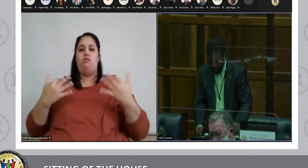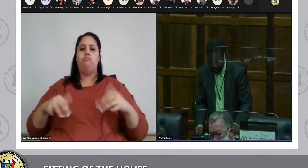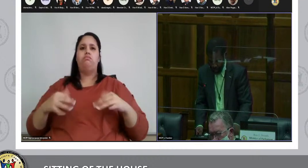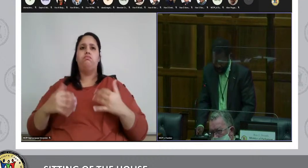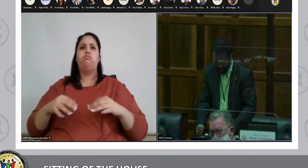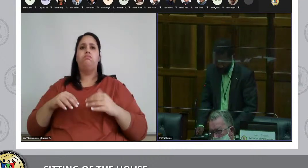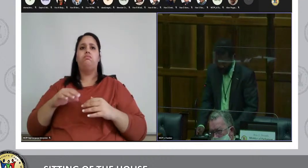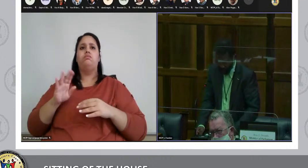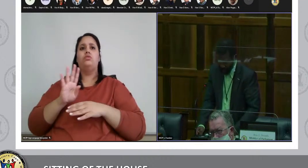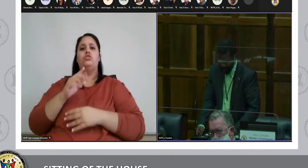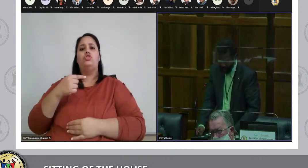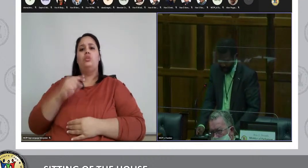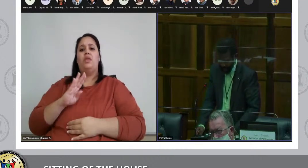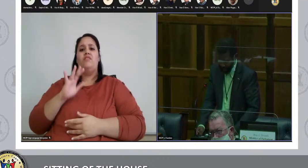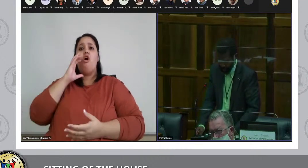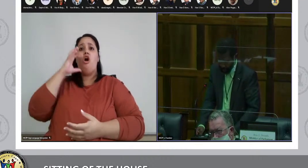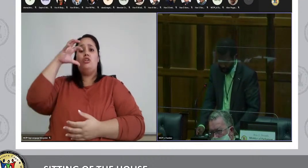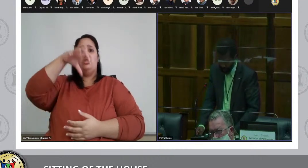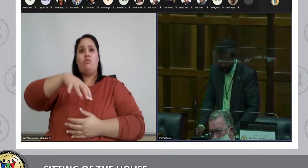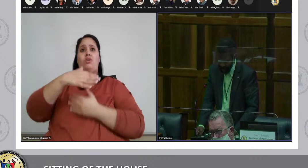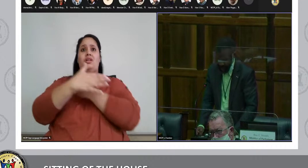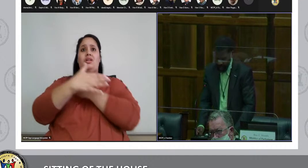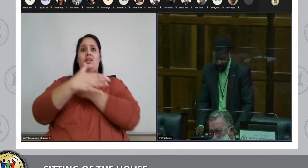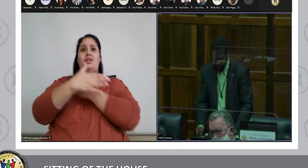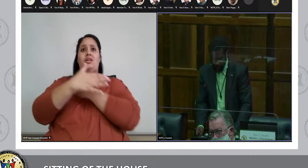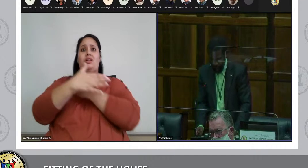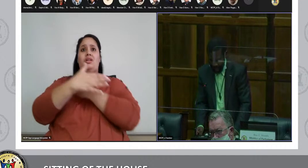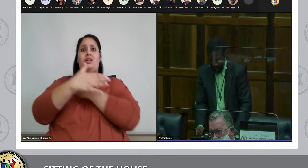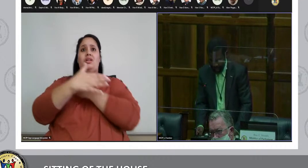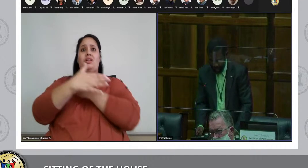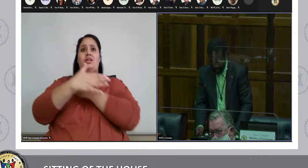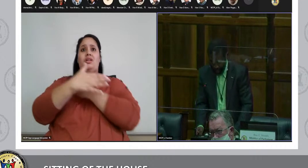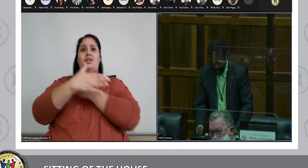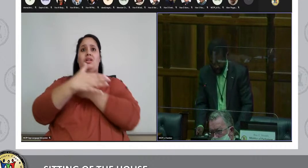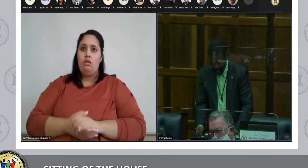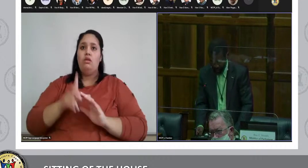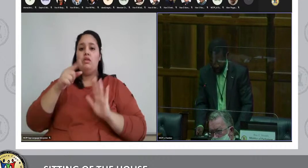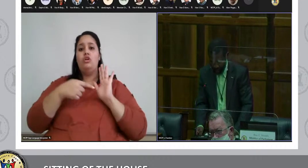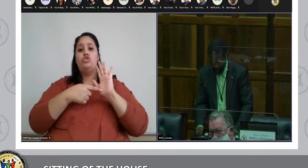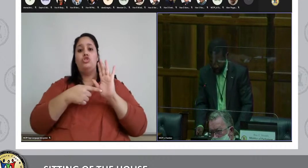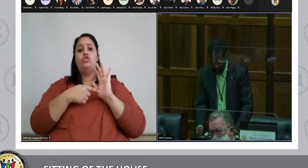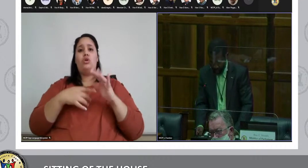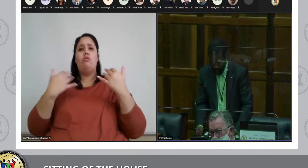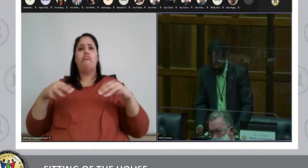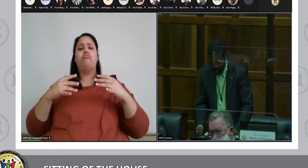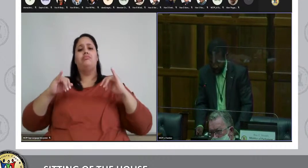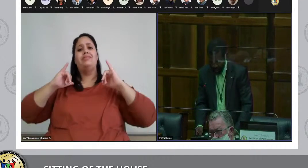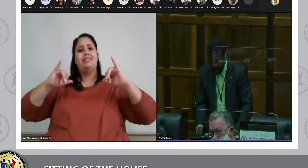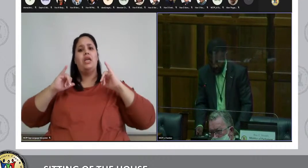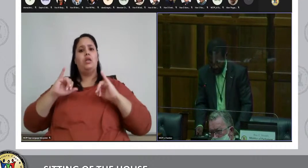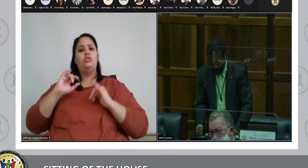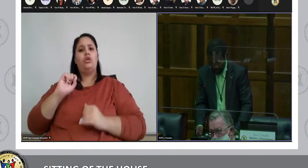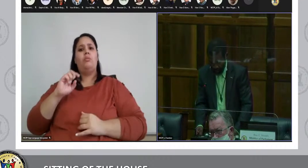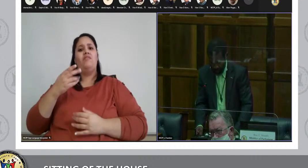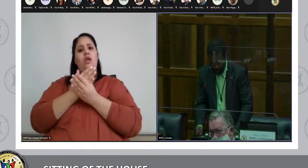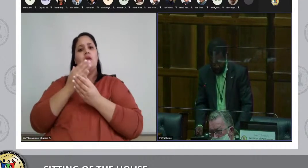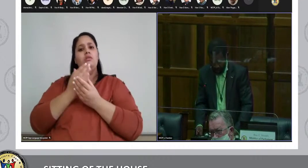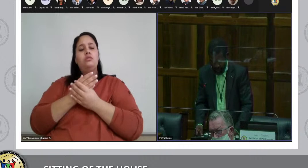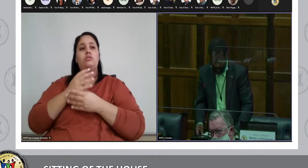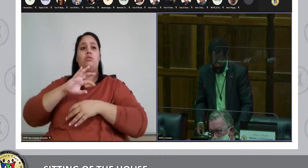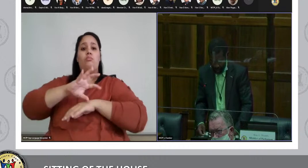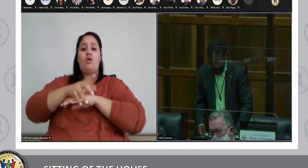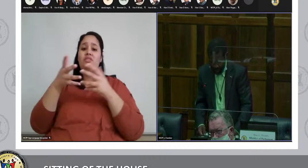gender-based violence hotspots in the country. This should highlight the seriousness of gender-based violence scourge in the